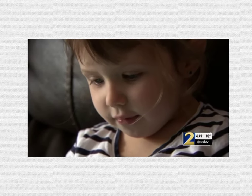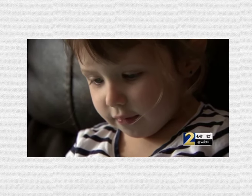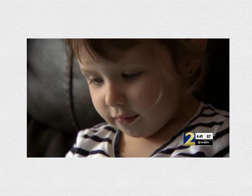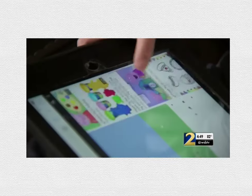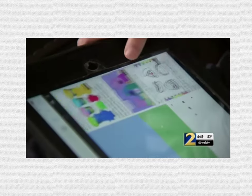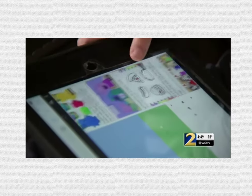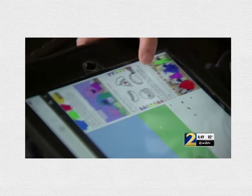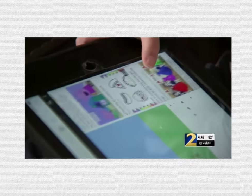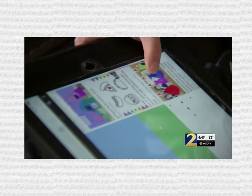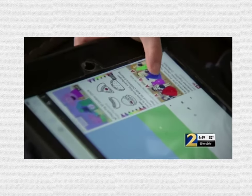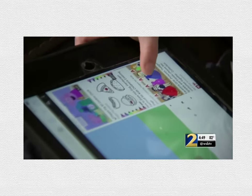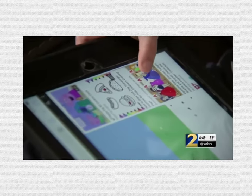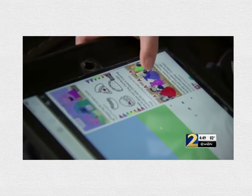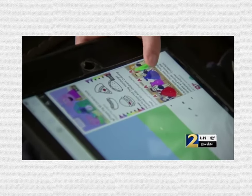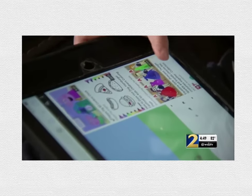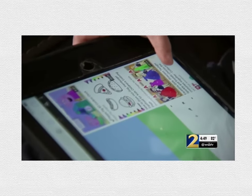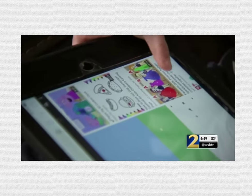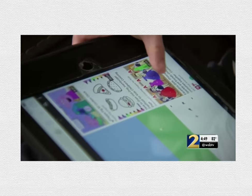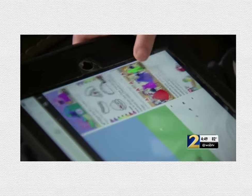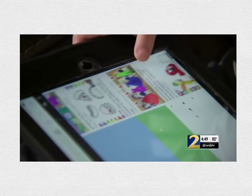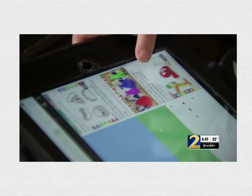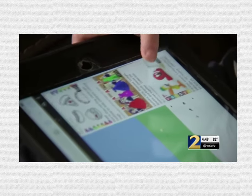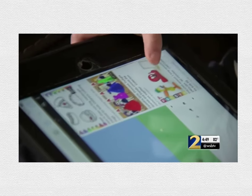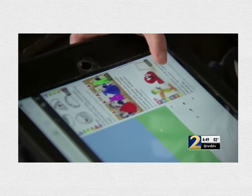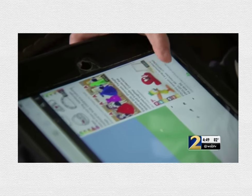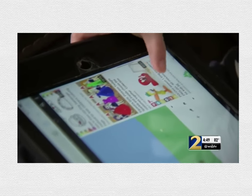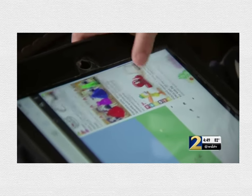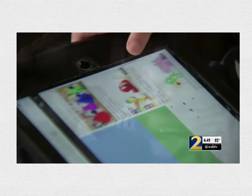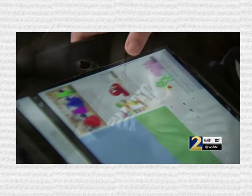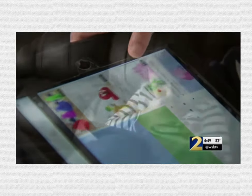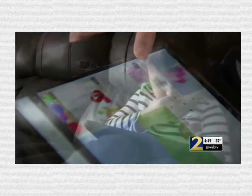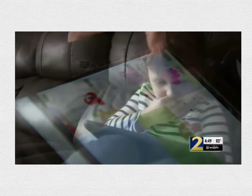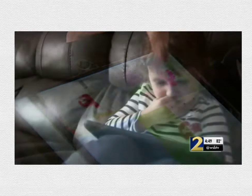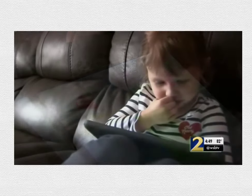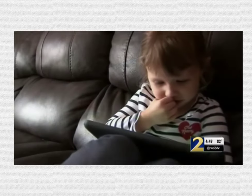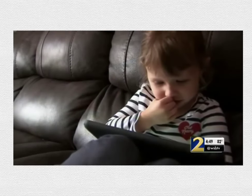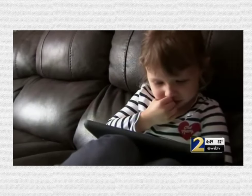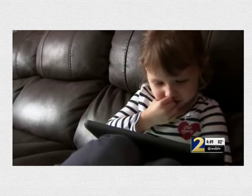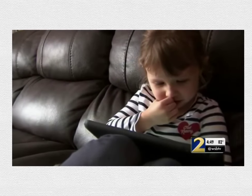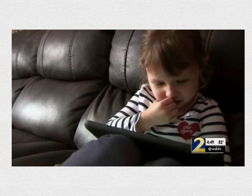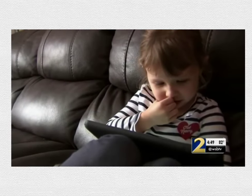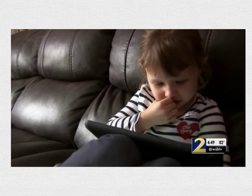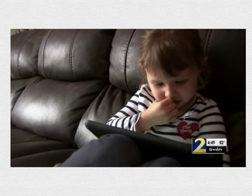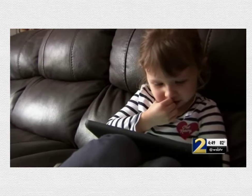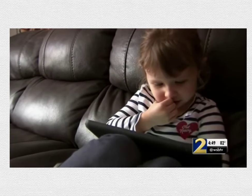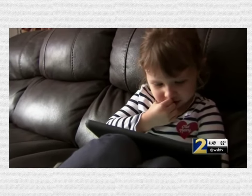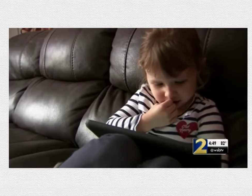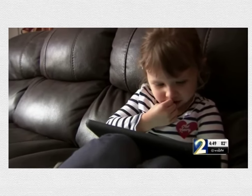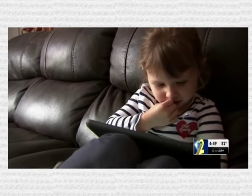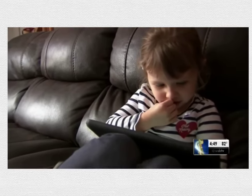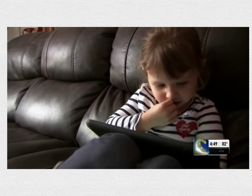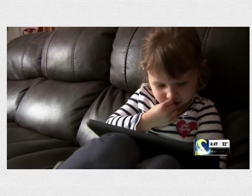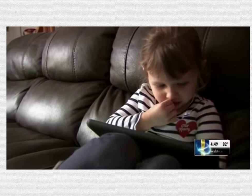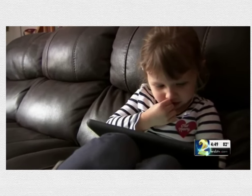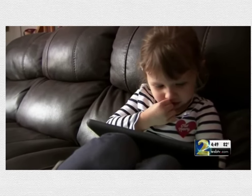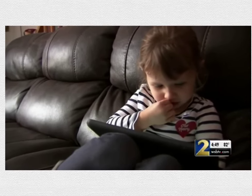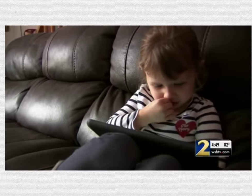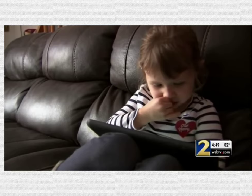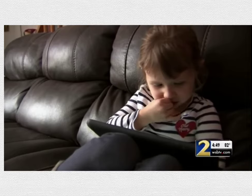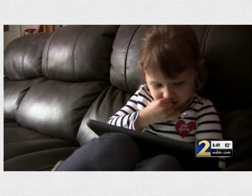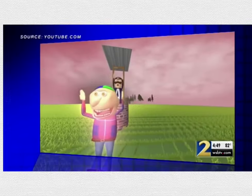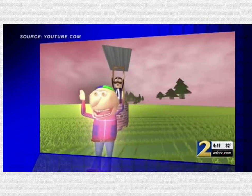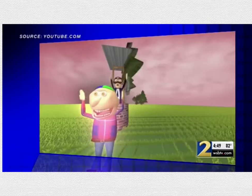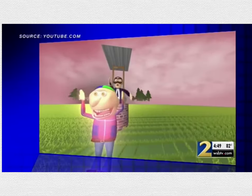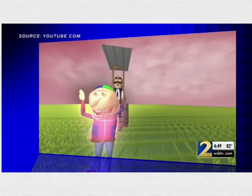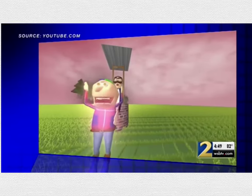do not have children themselves and can disregard the fact that children learn through repetition. They have little to no regard for children picking